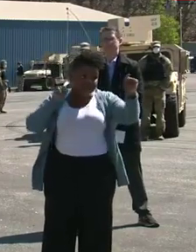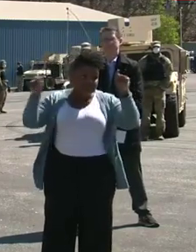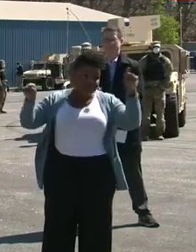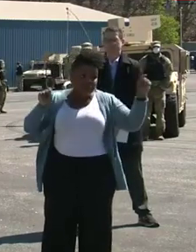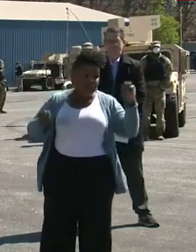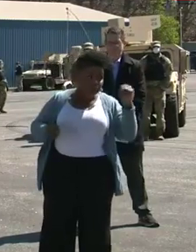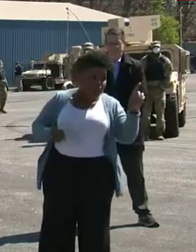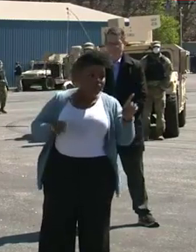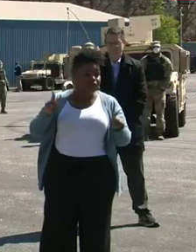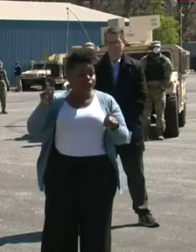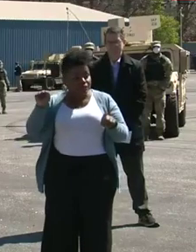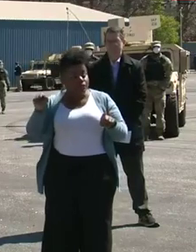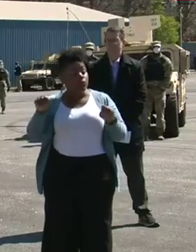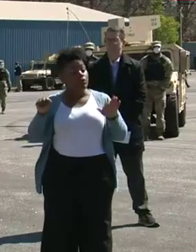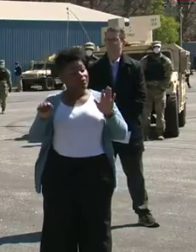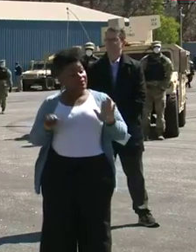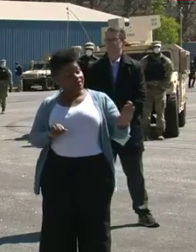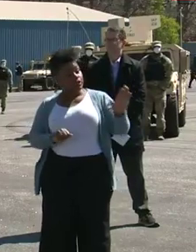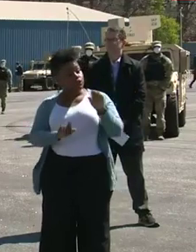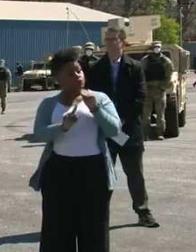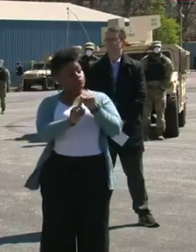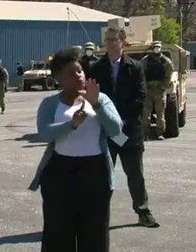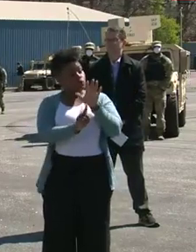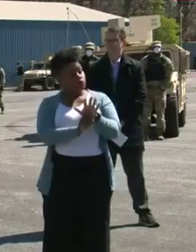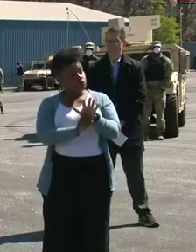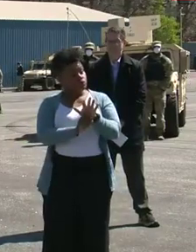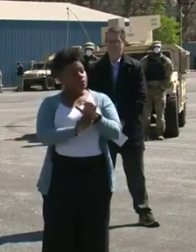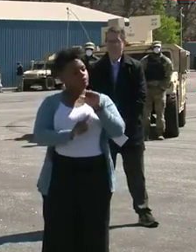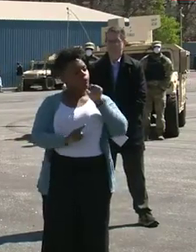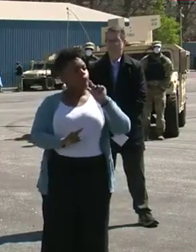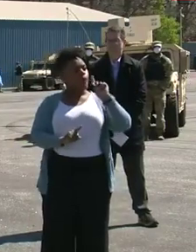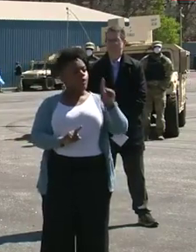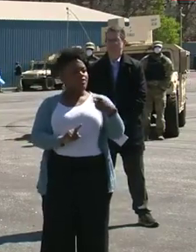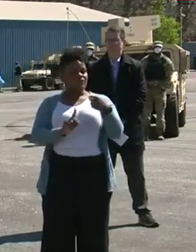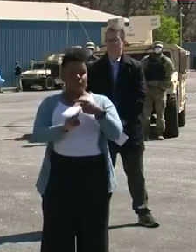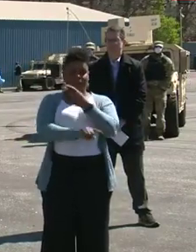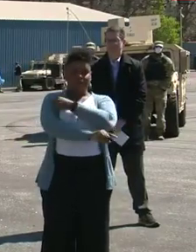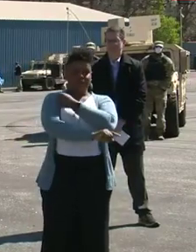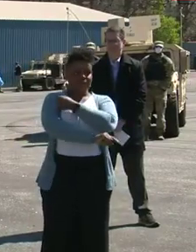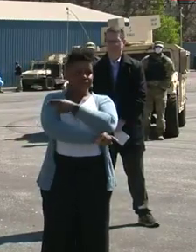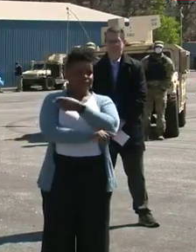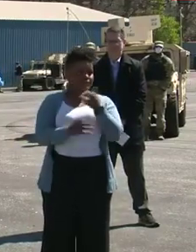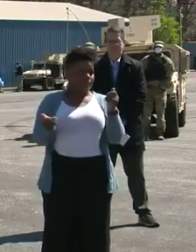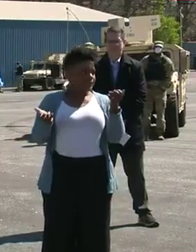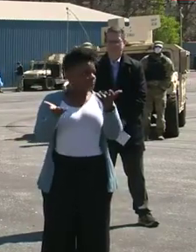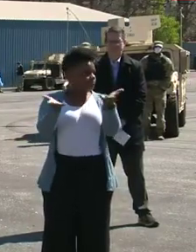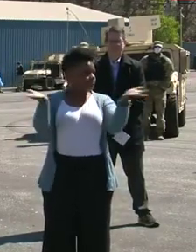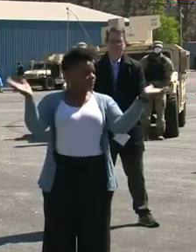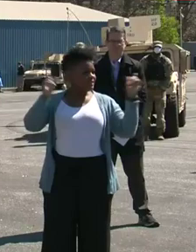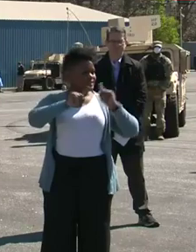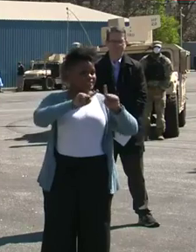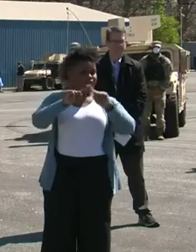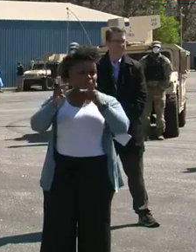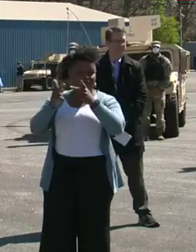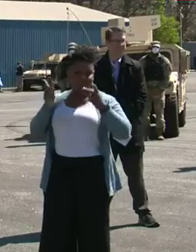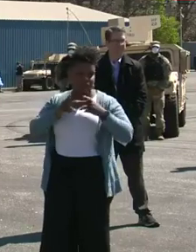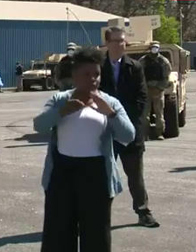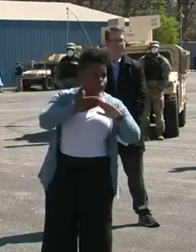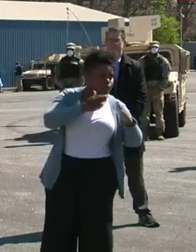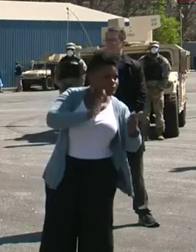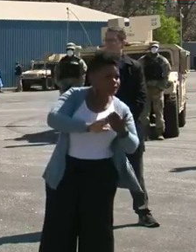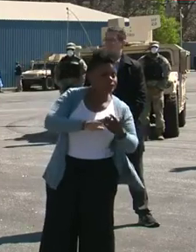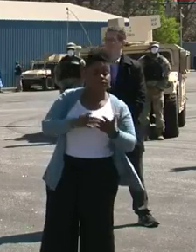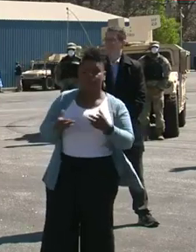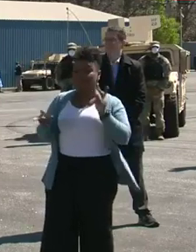exposure is not always related to patient care. Many of them have an exposure that could have been travel related or as a result